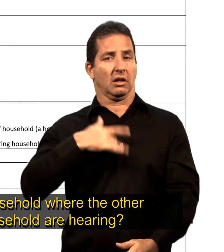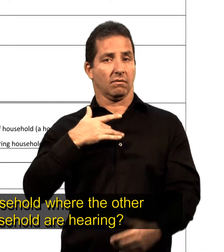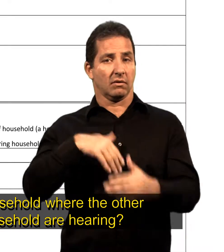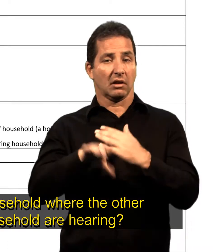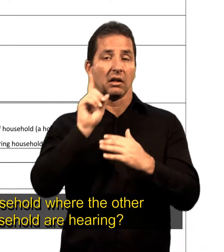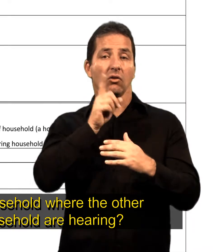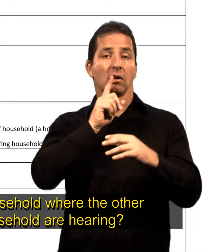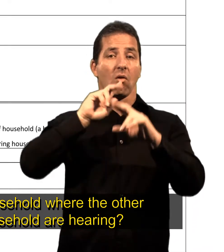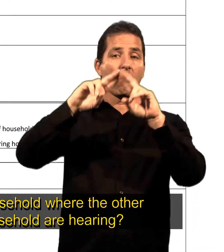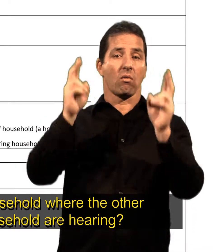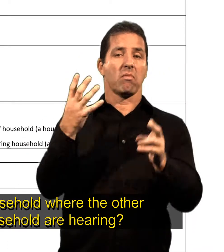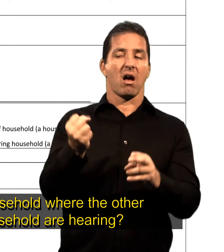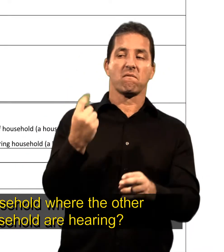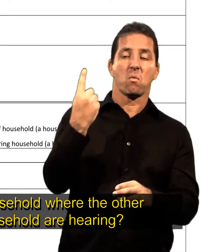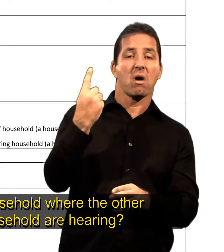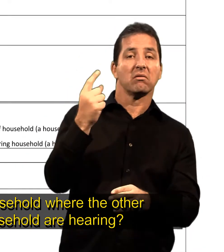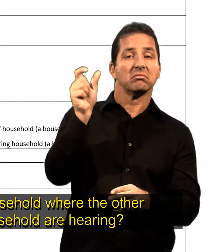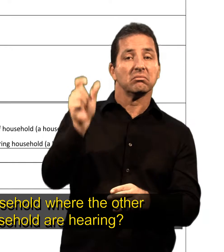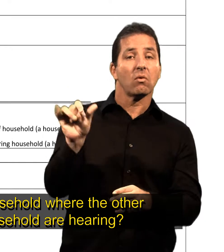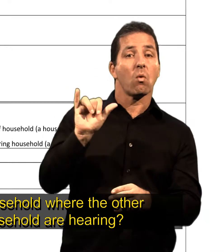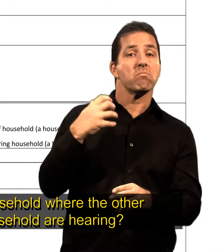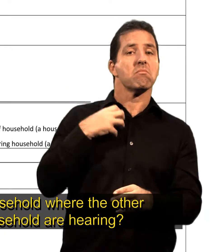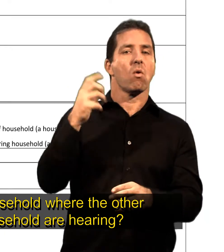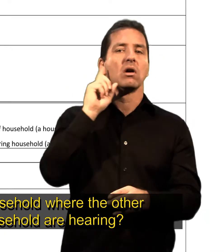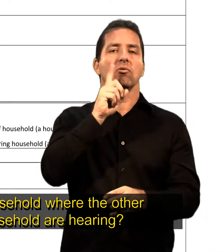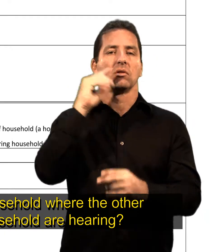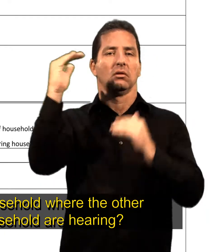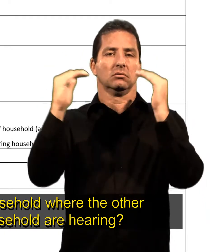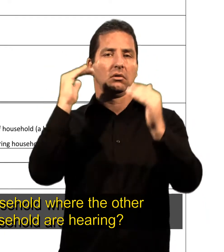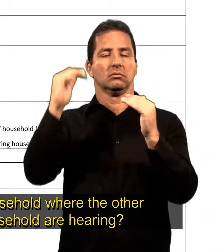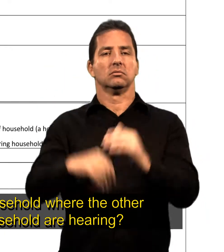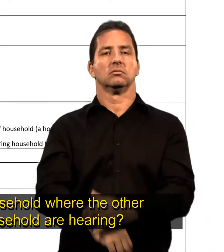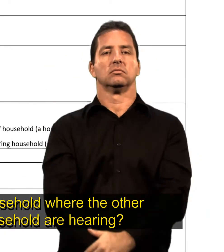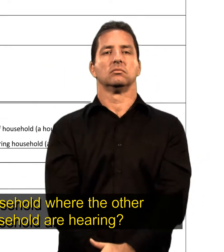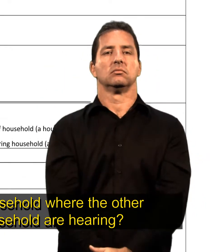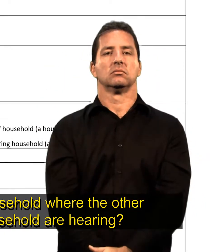Do you live in a household where the other adults in the household are hearing?